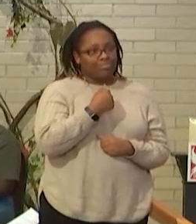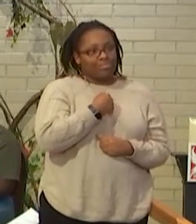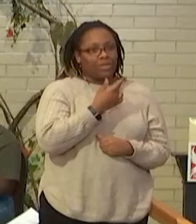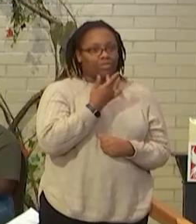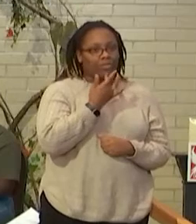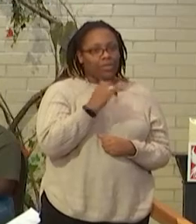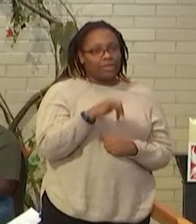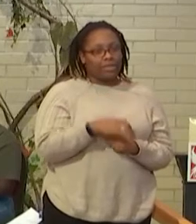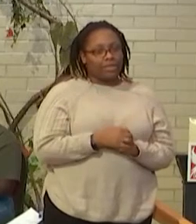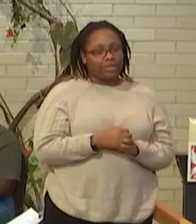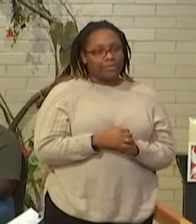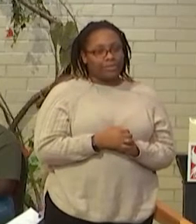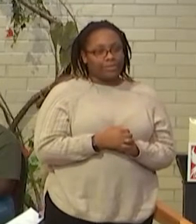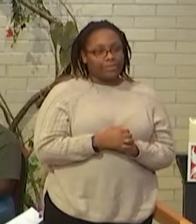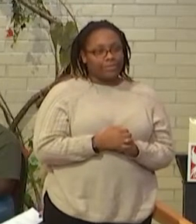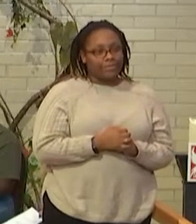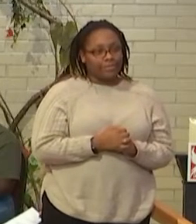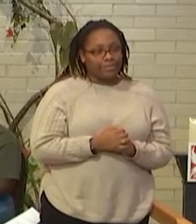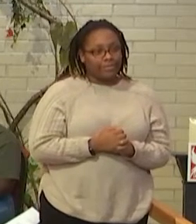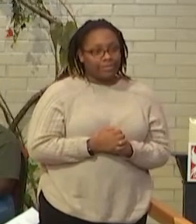yeah.